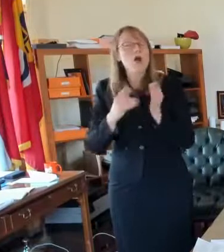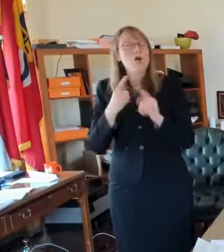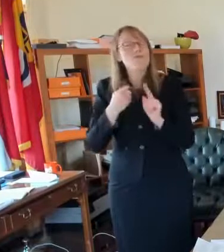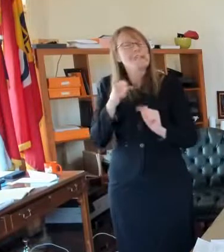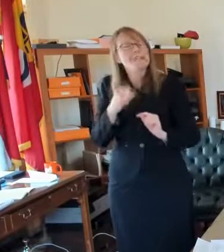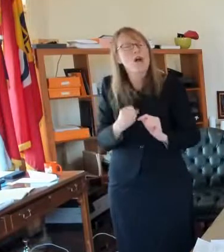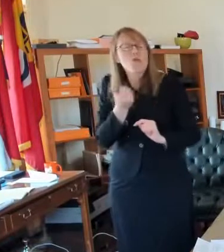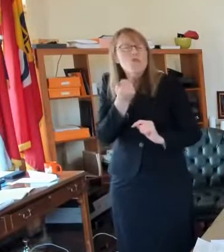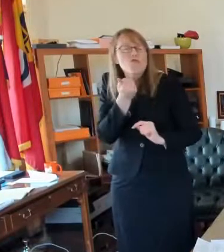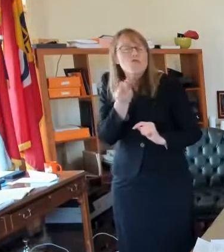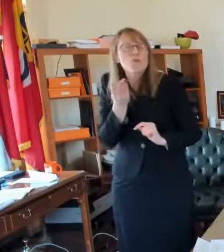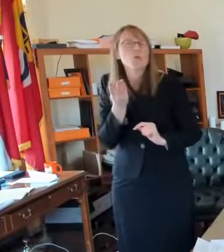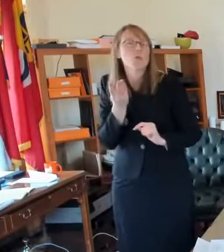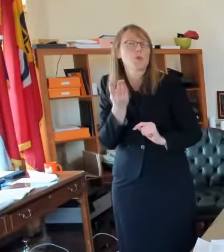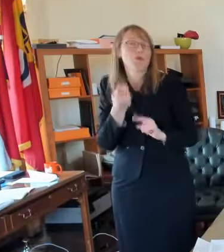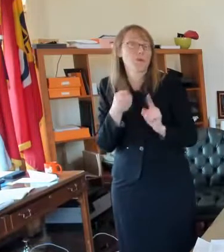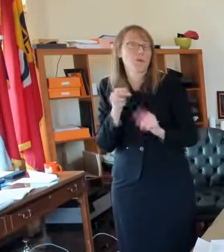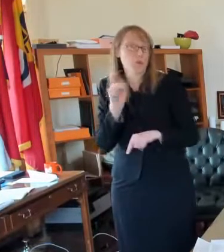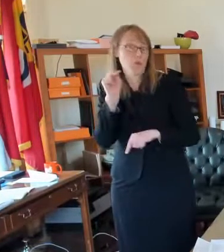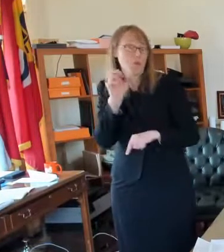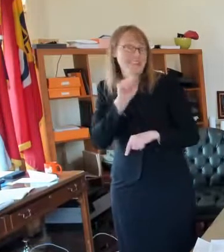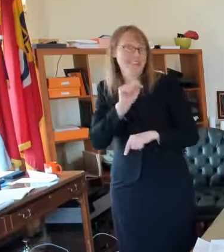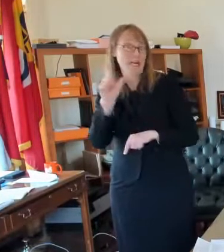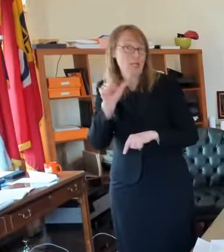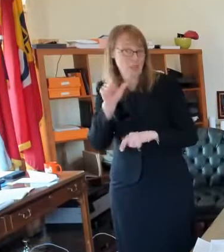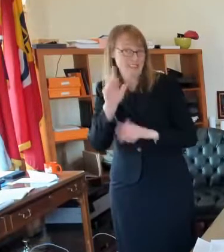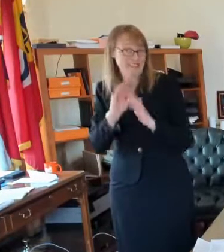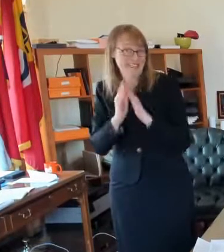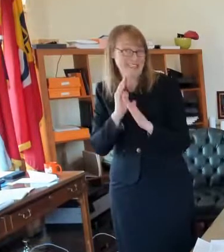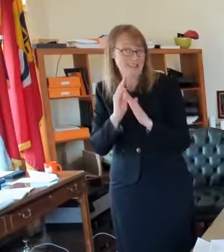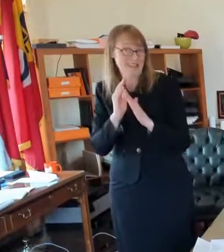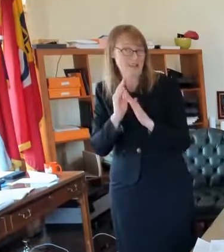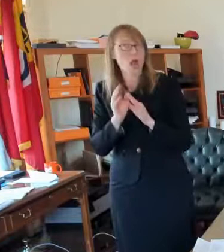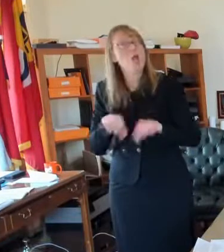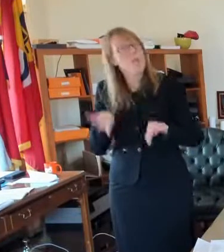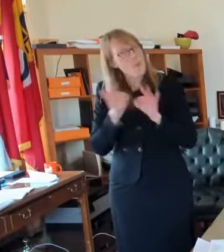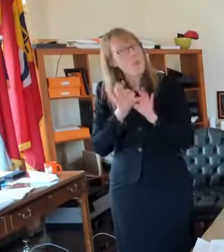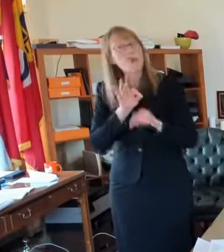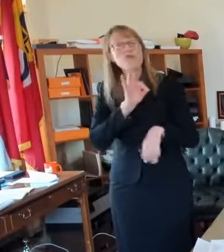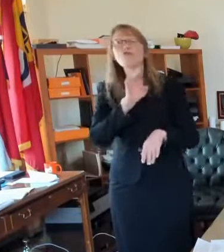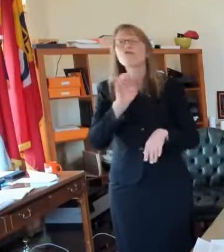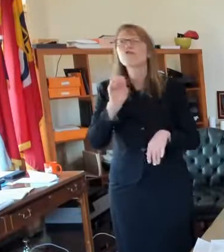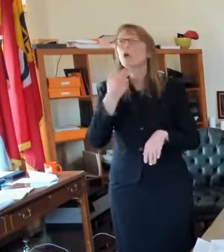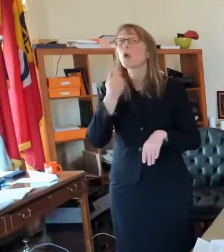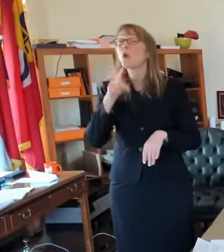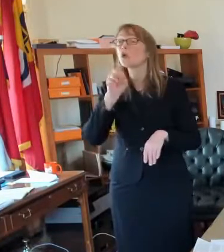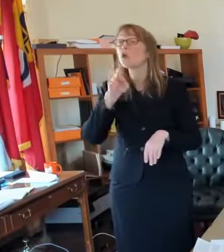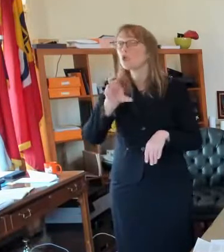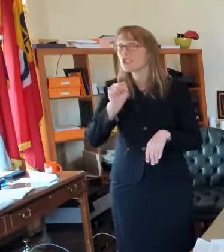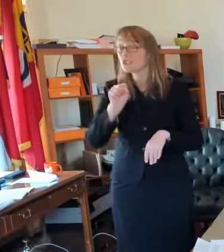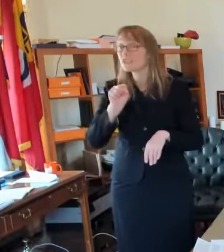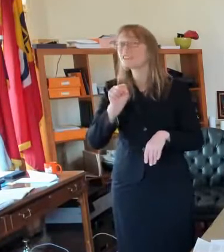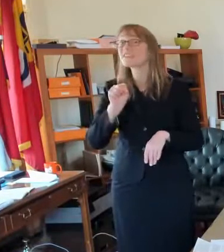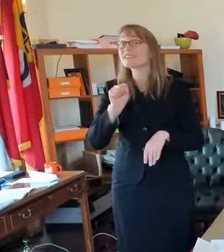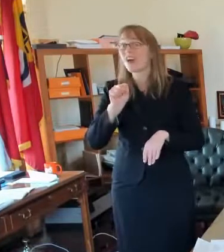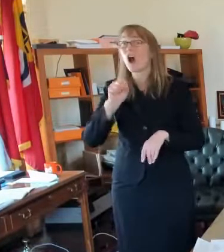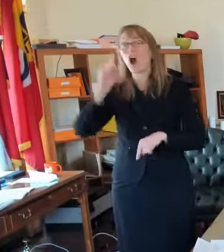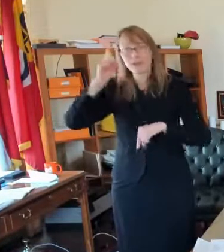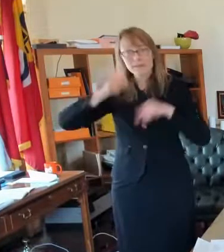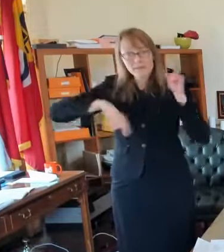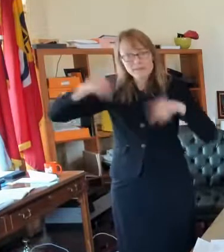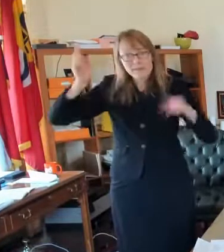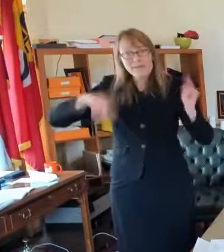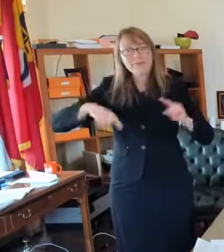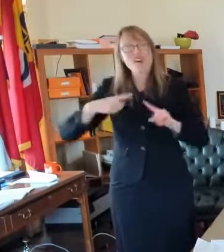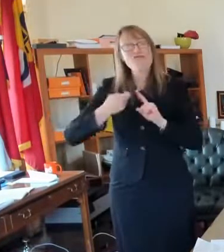Louis. So it's important that this Board of Freeholders have a good geographic as well as racial, age,